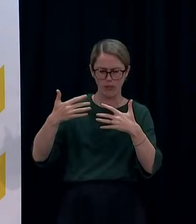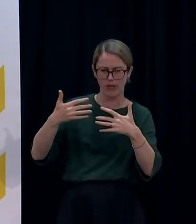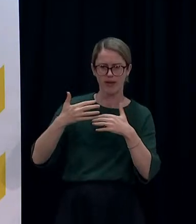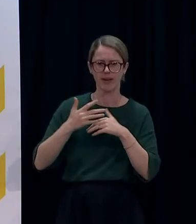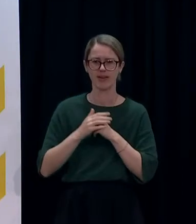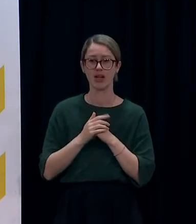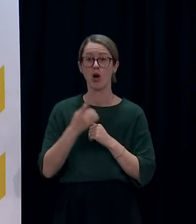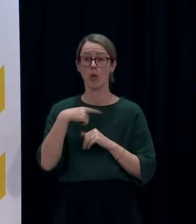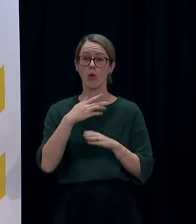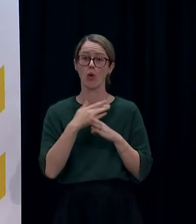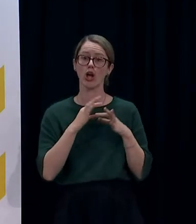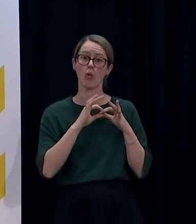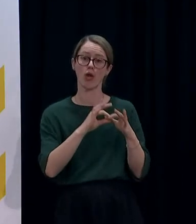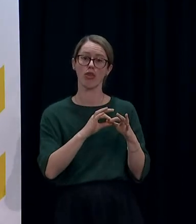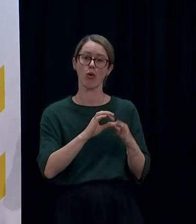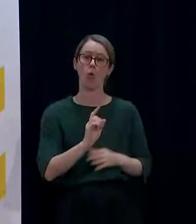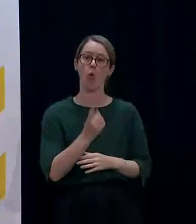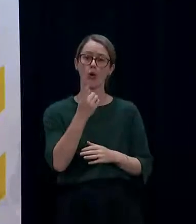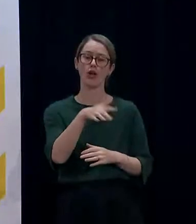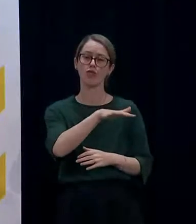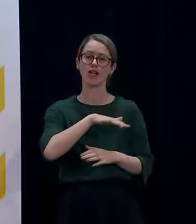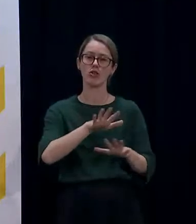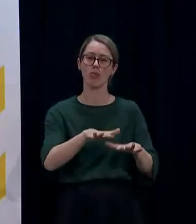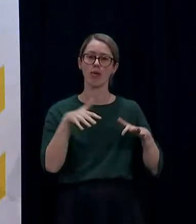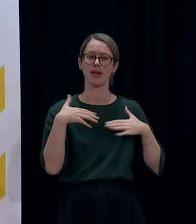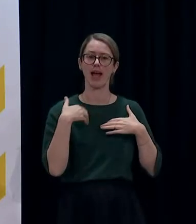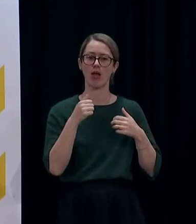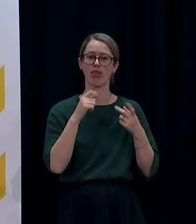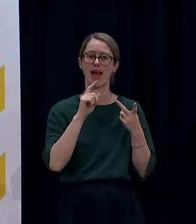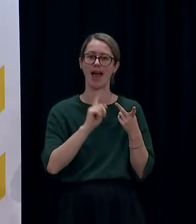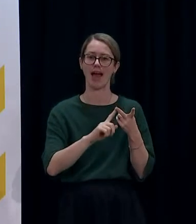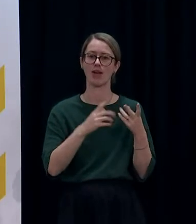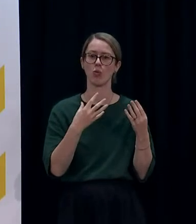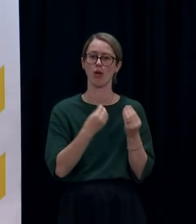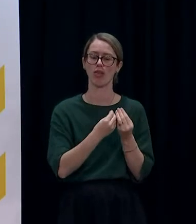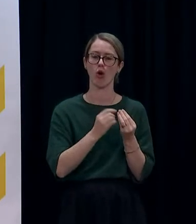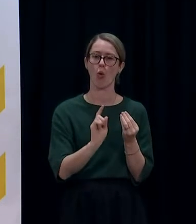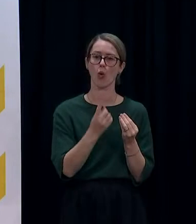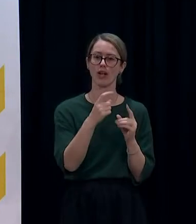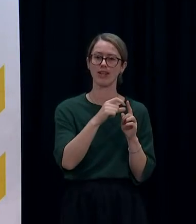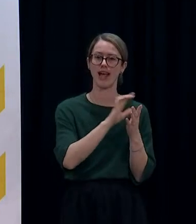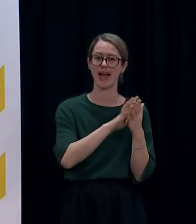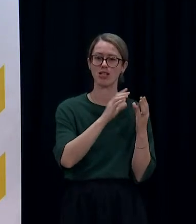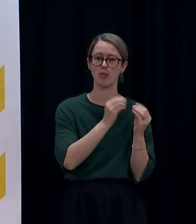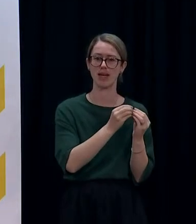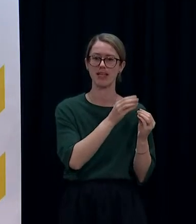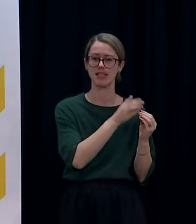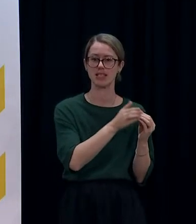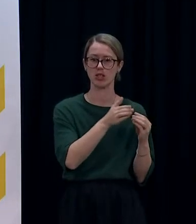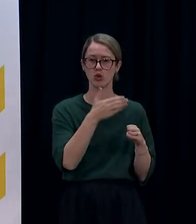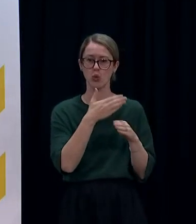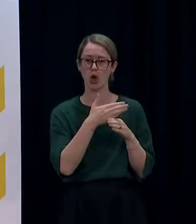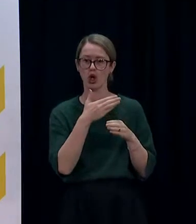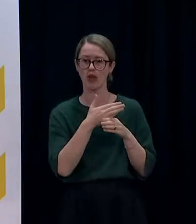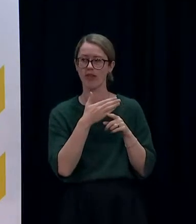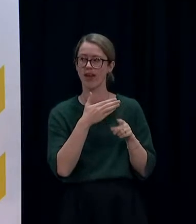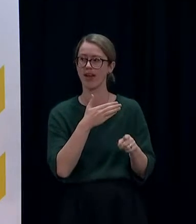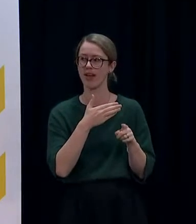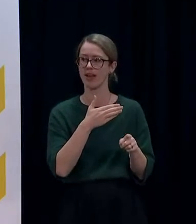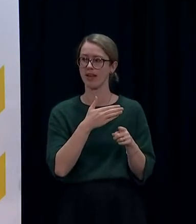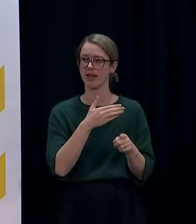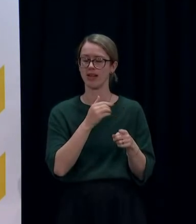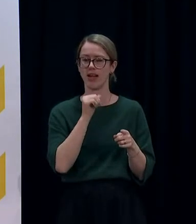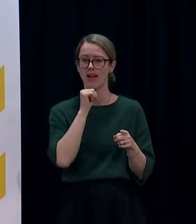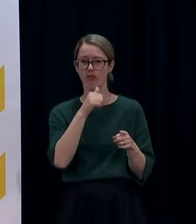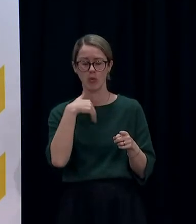with Auckland Regional Public Health and with the Auckland DHBs to work out where we do need